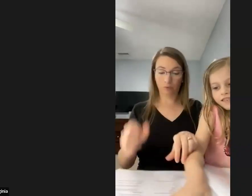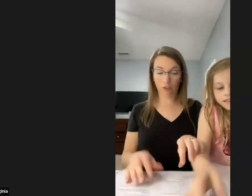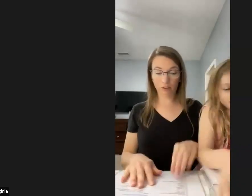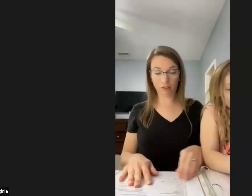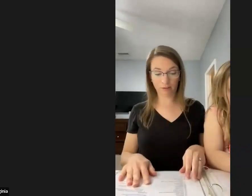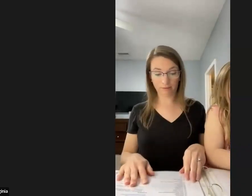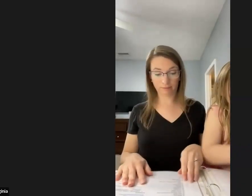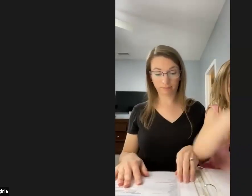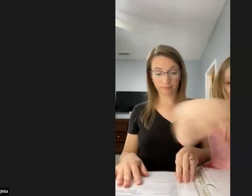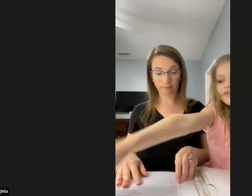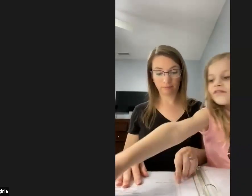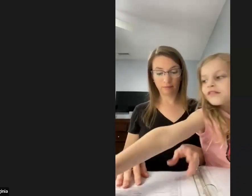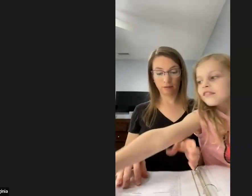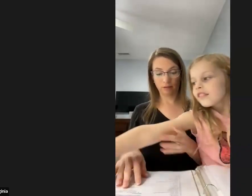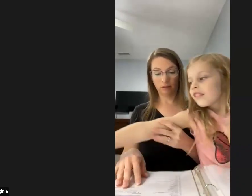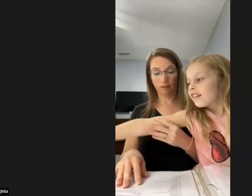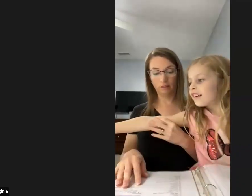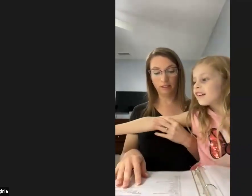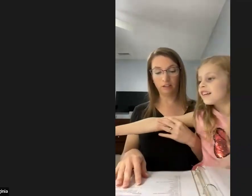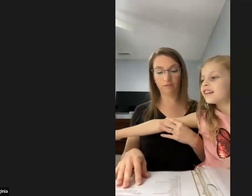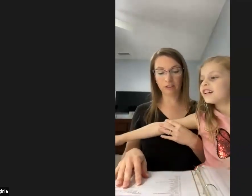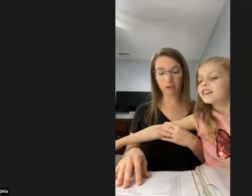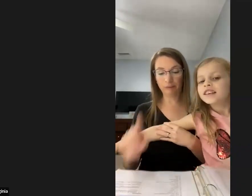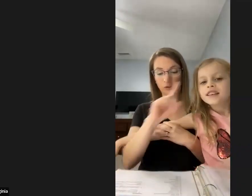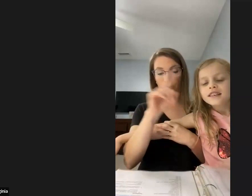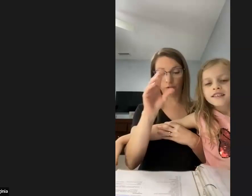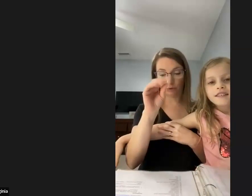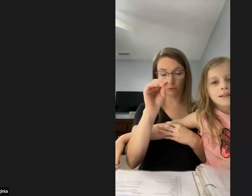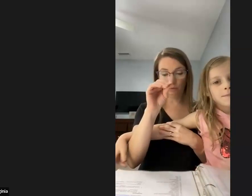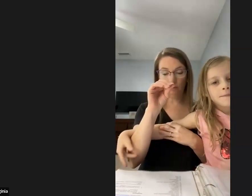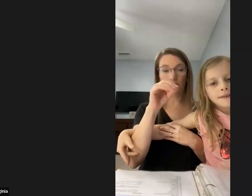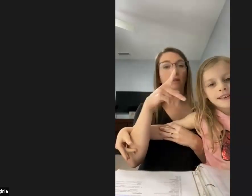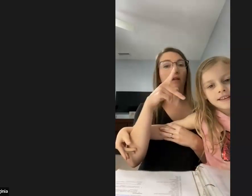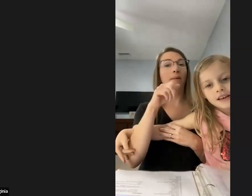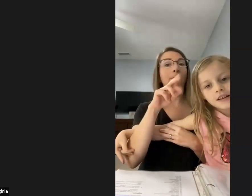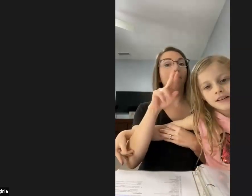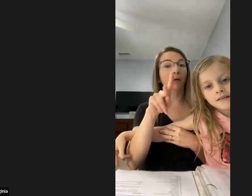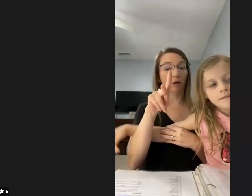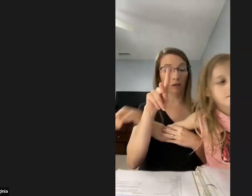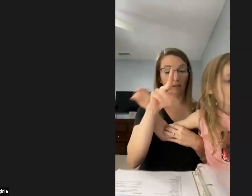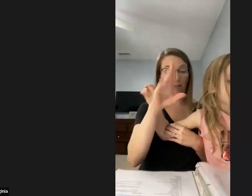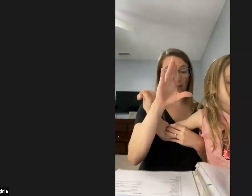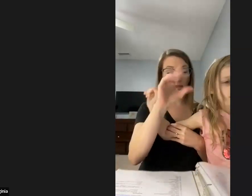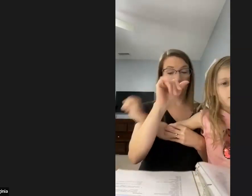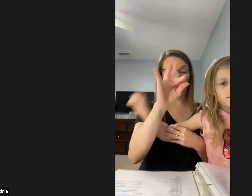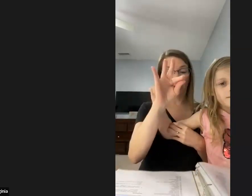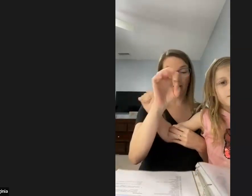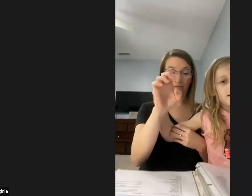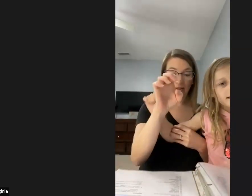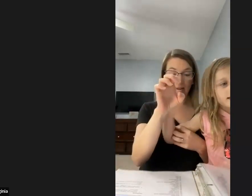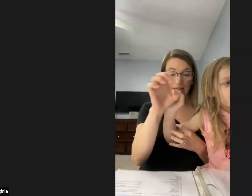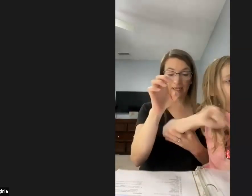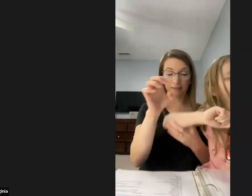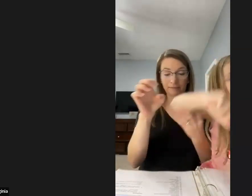Work. And then you finger spell zoo, park, cafe,